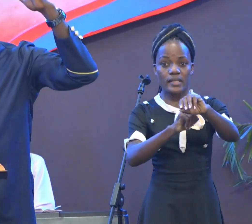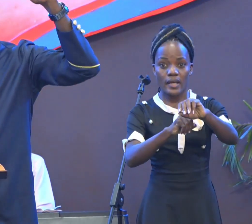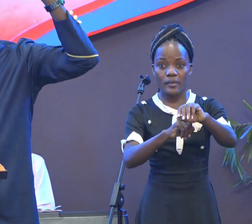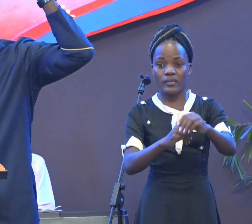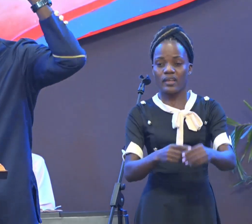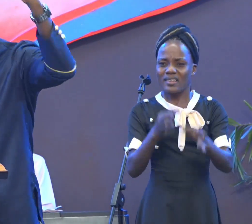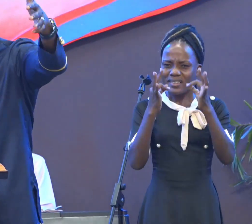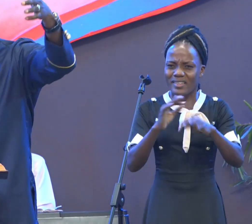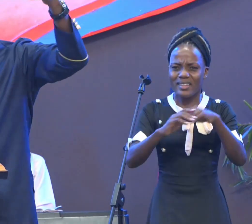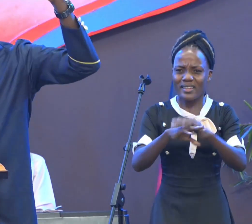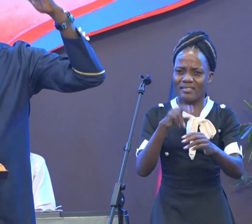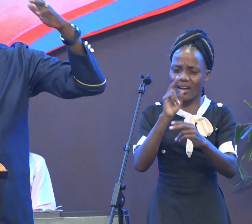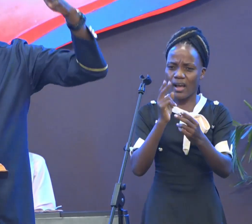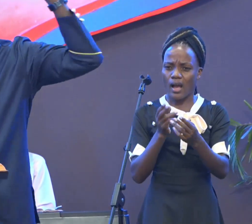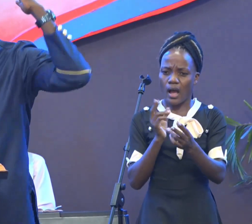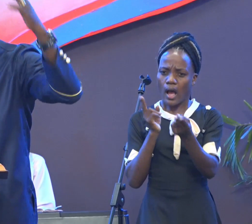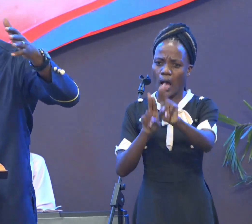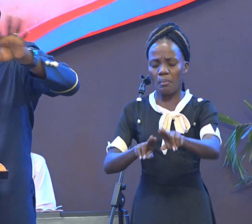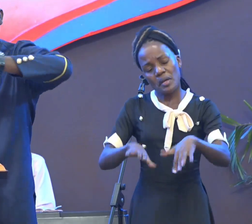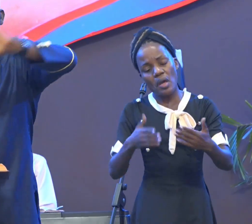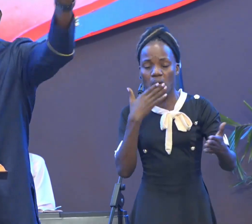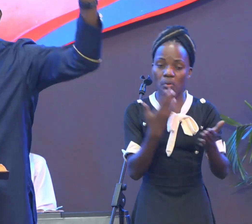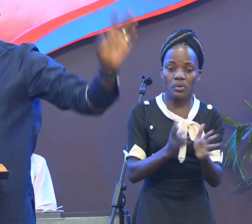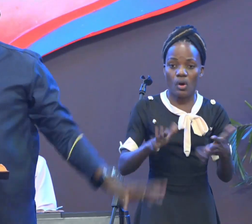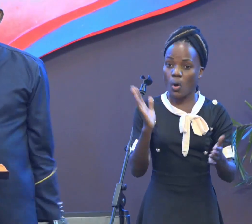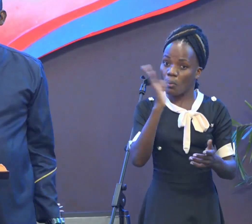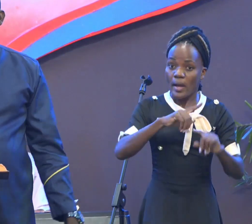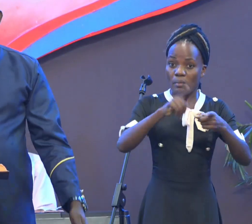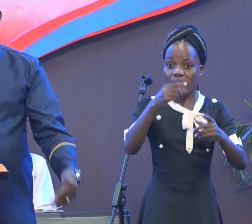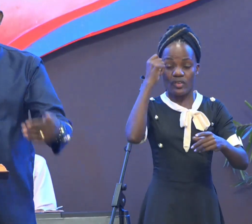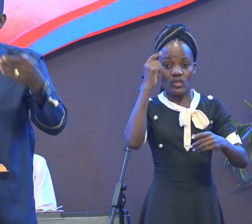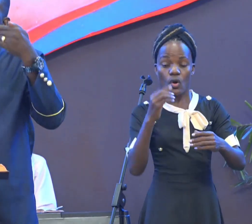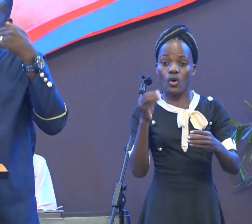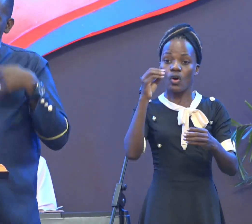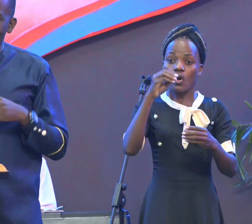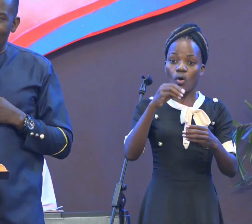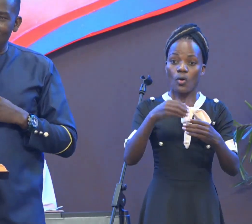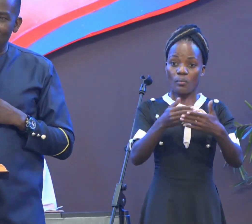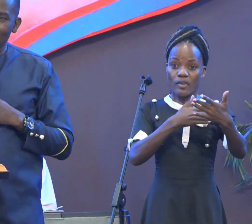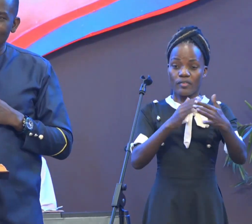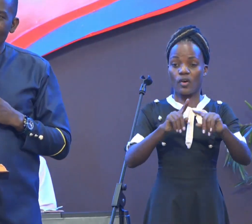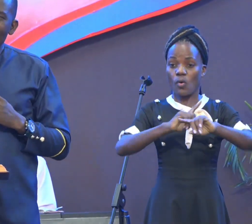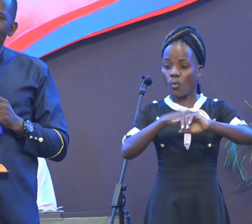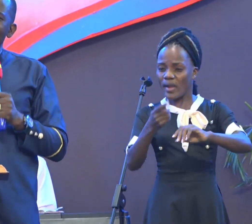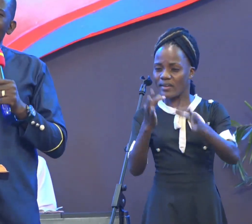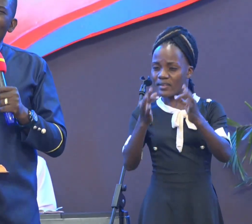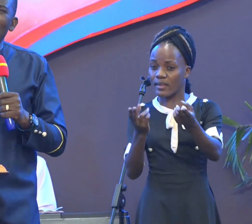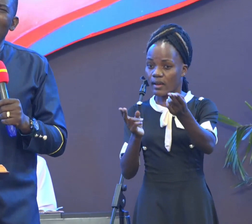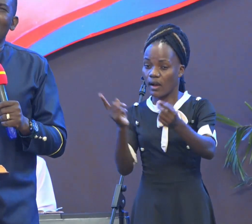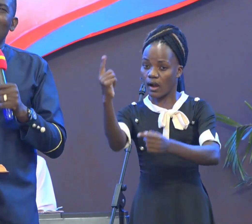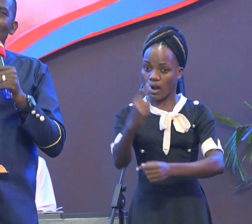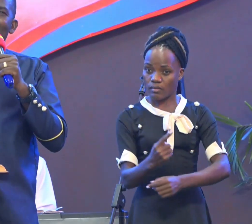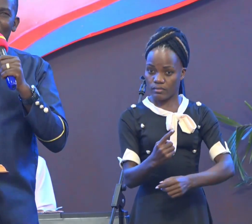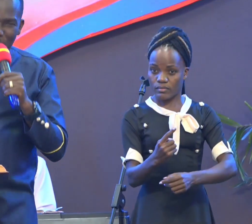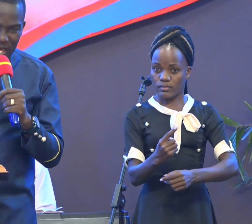not yet happened. Whether good or bad. And you know it. By the time it comes,